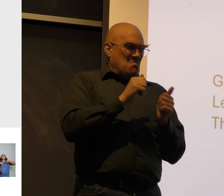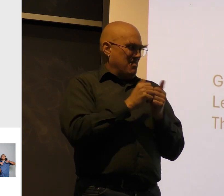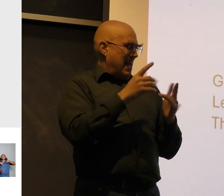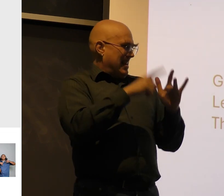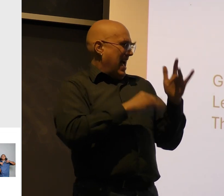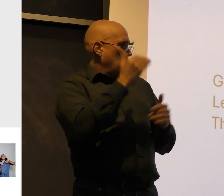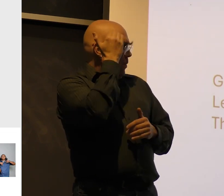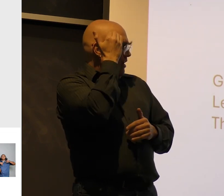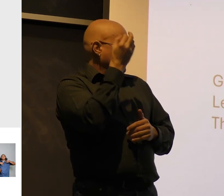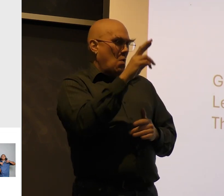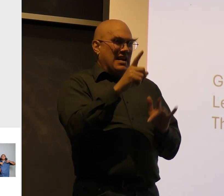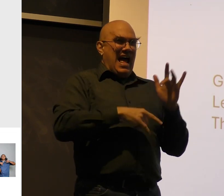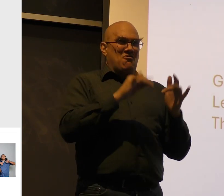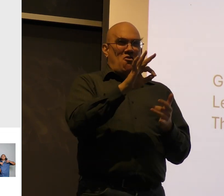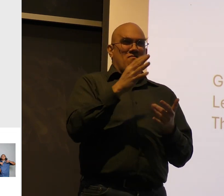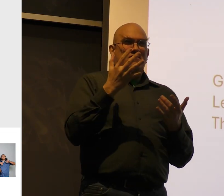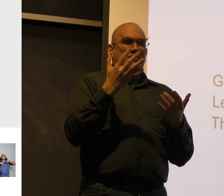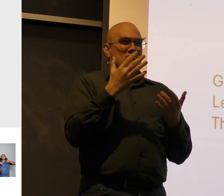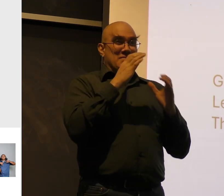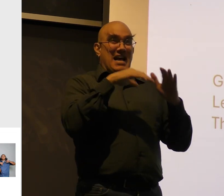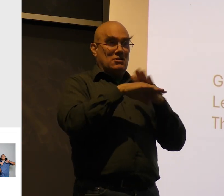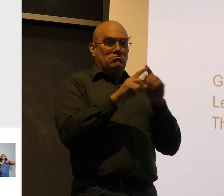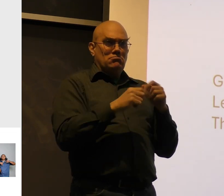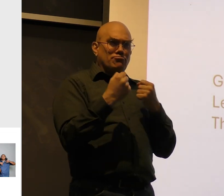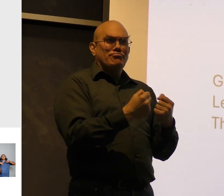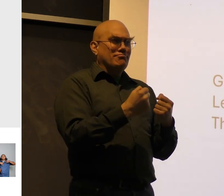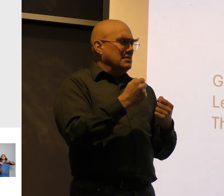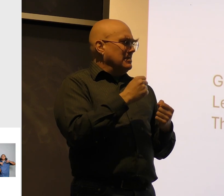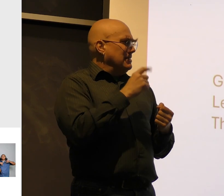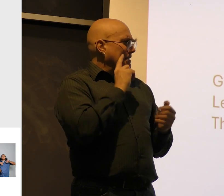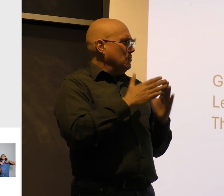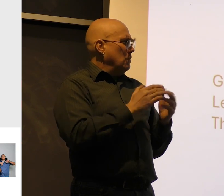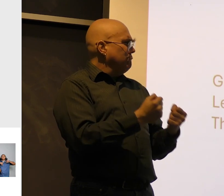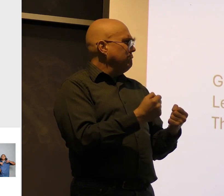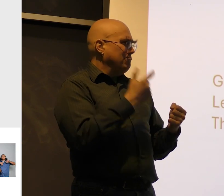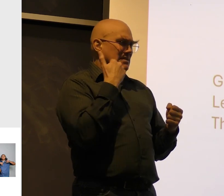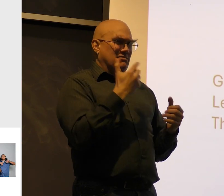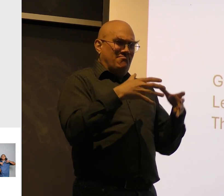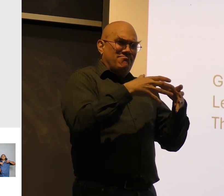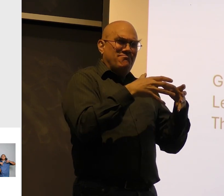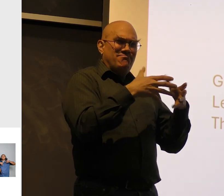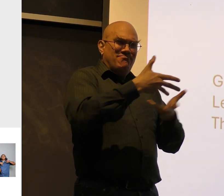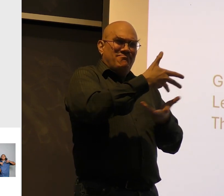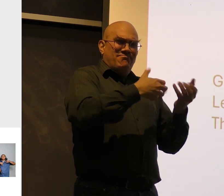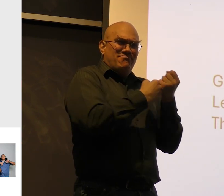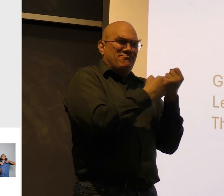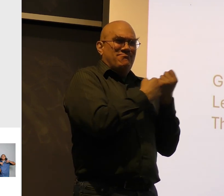You might not think it was possible with the lack of awareness and the lack of communication access, but they were very vibrant deaf communities. They stuck together